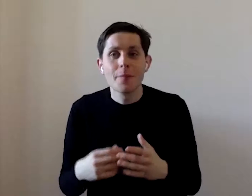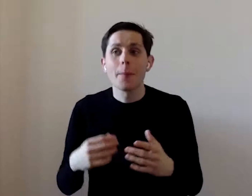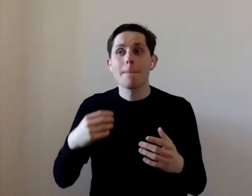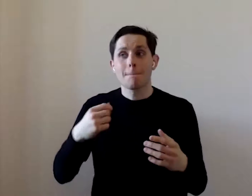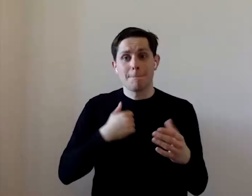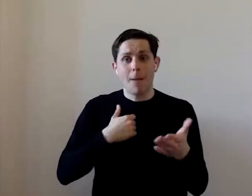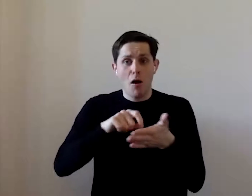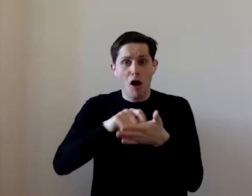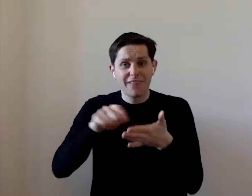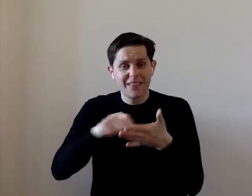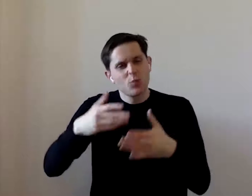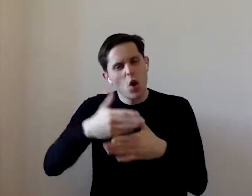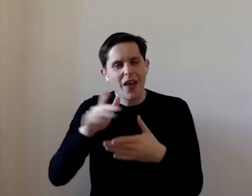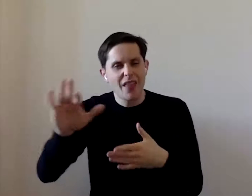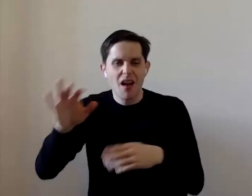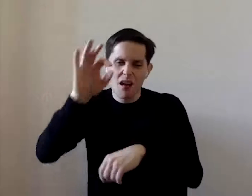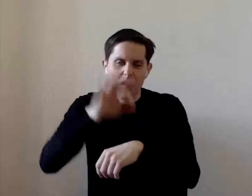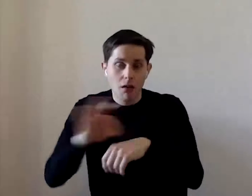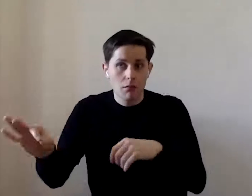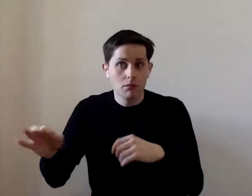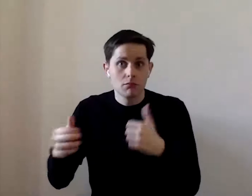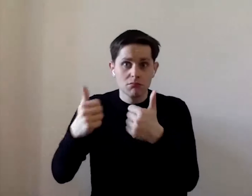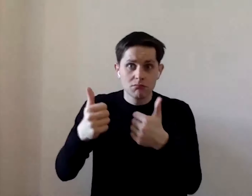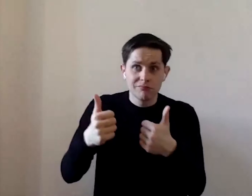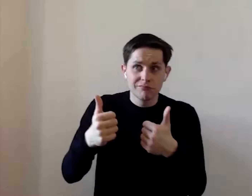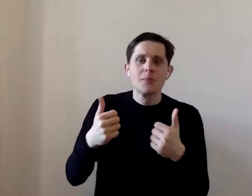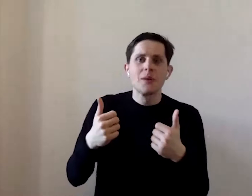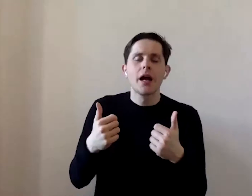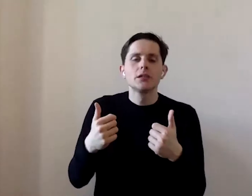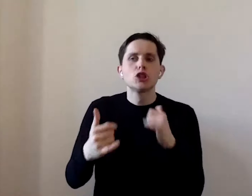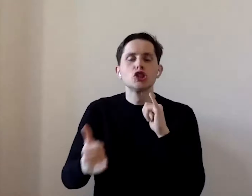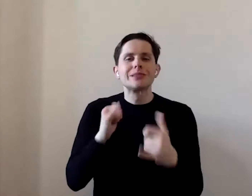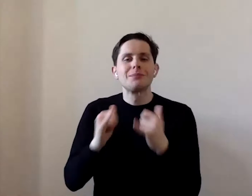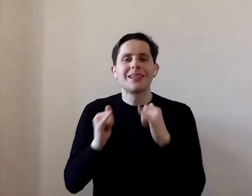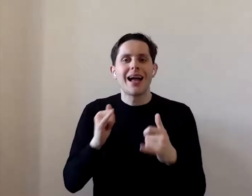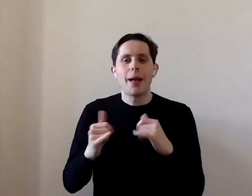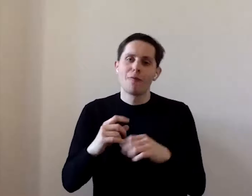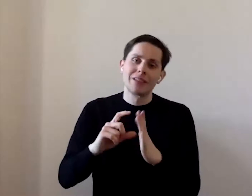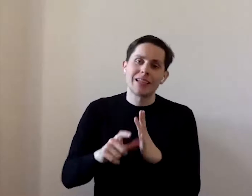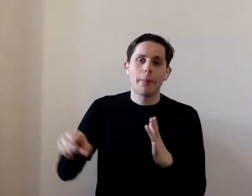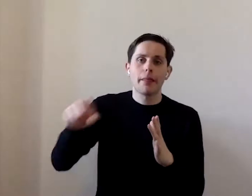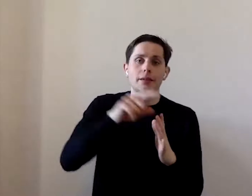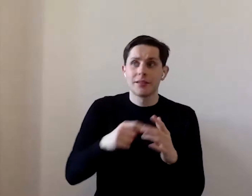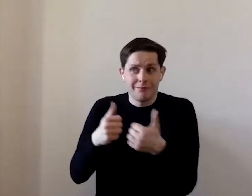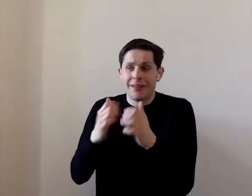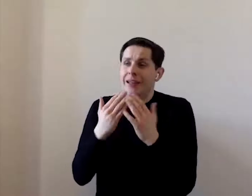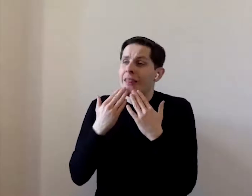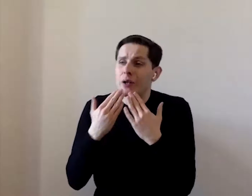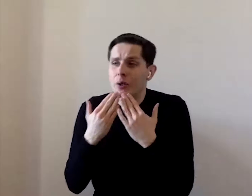have a job. And I really like where I'm working, but I do also think that there's this element of it's like